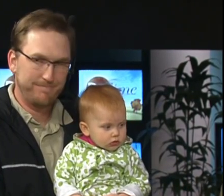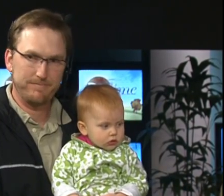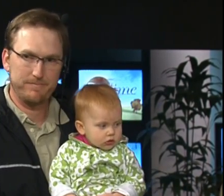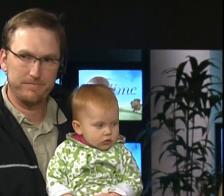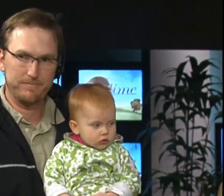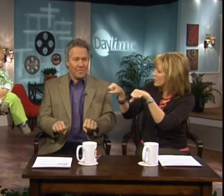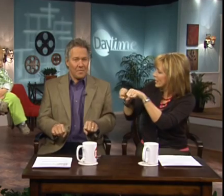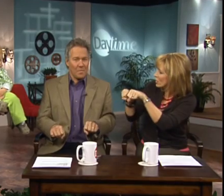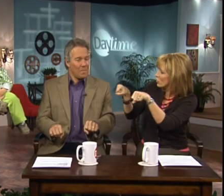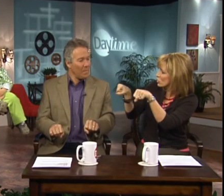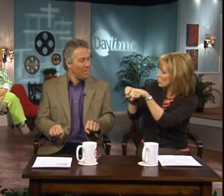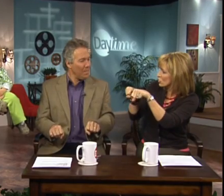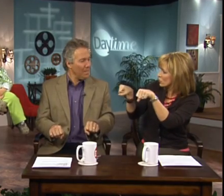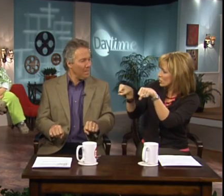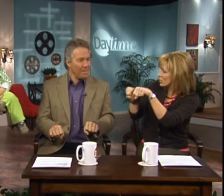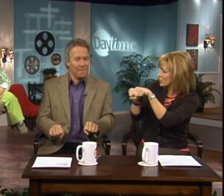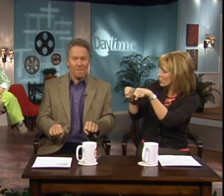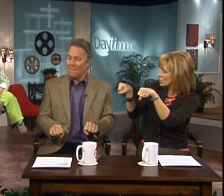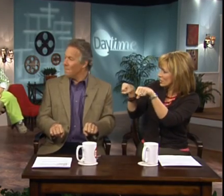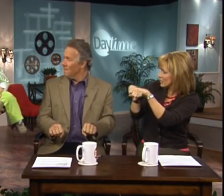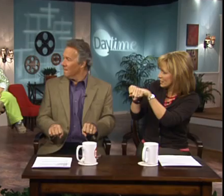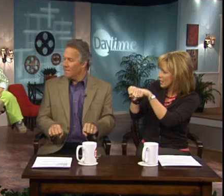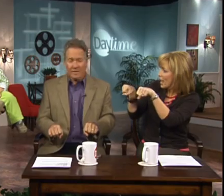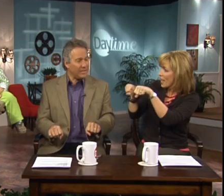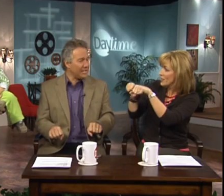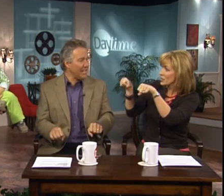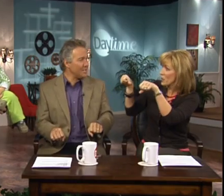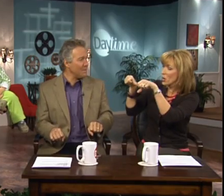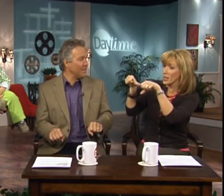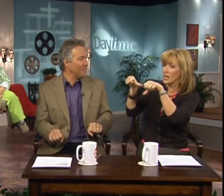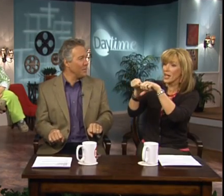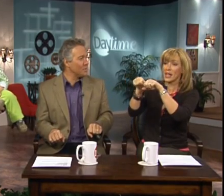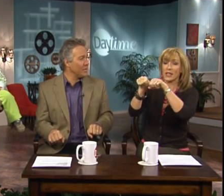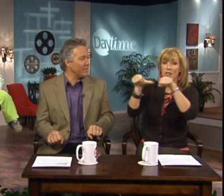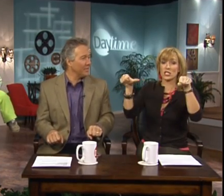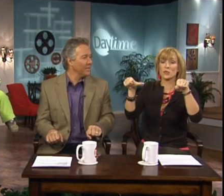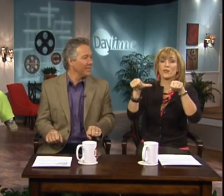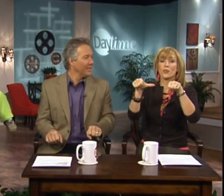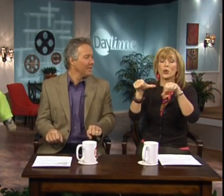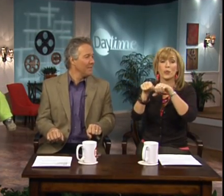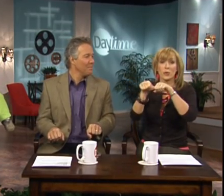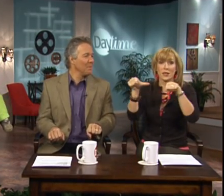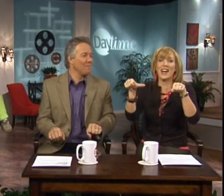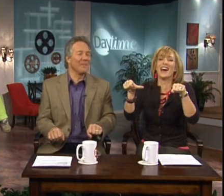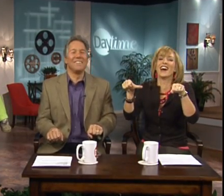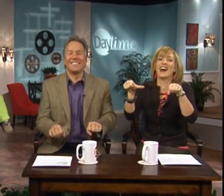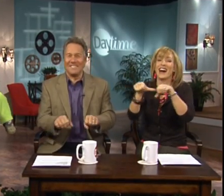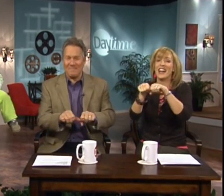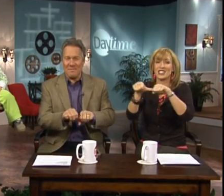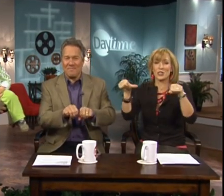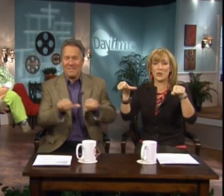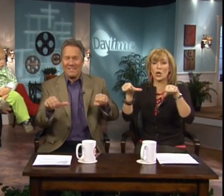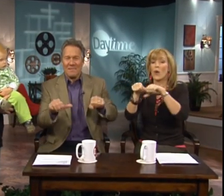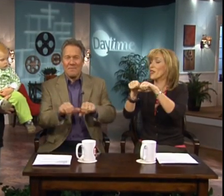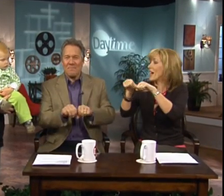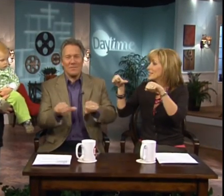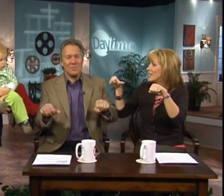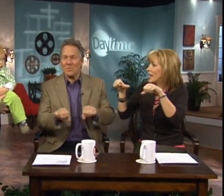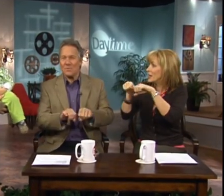baby Dana knows shoes when she sees it. And that's not to be confused with. This is poop. Poop. Poop. Poop and shoes,